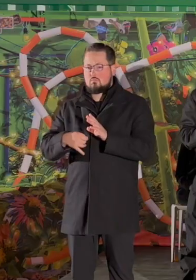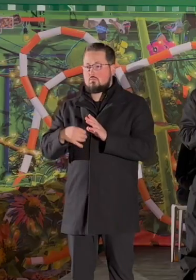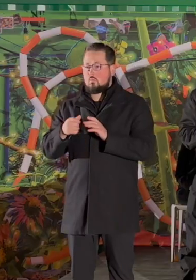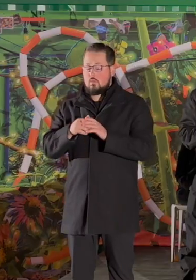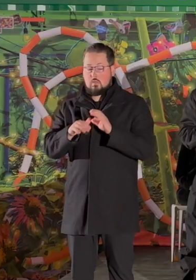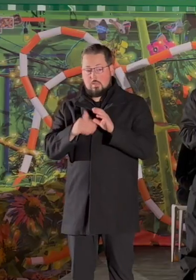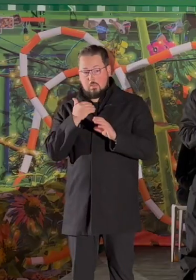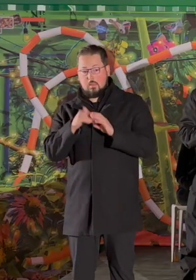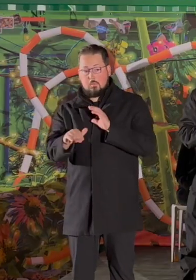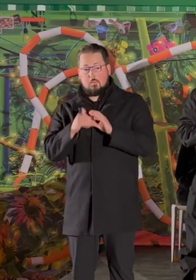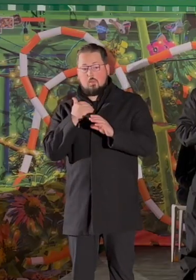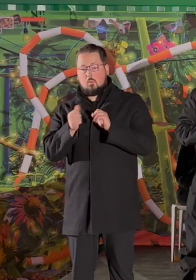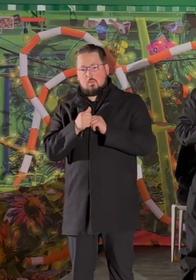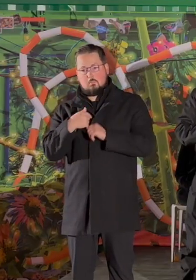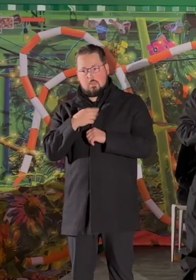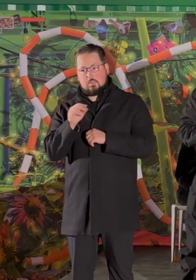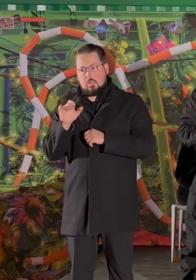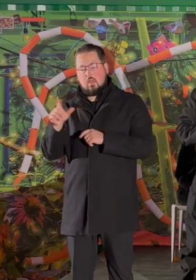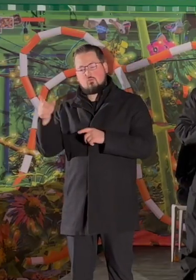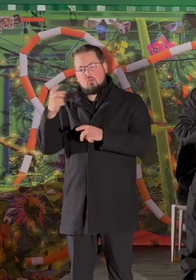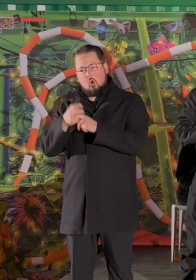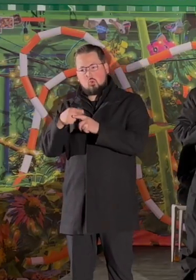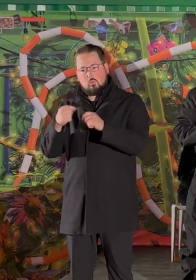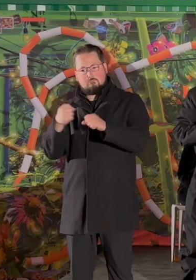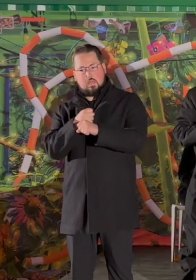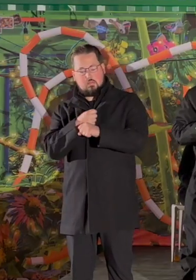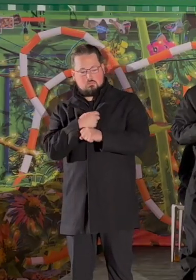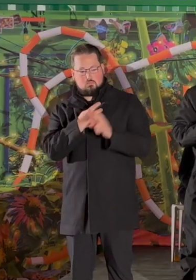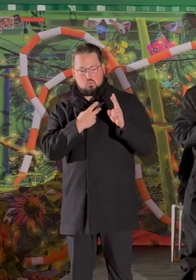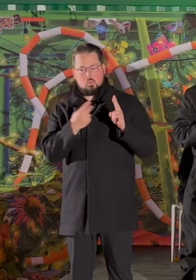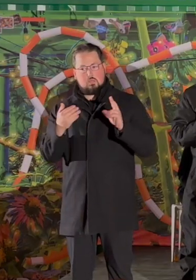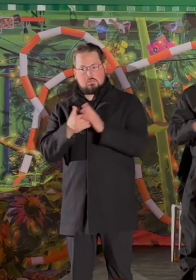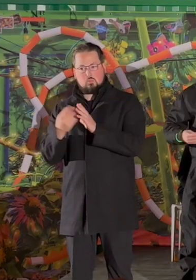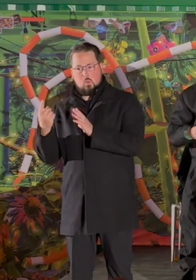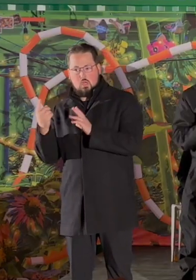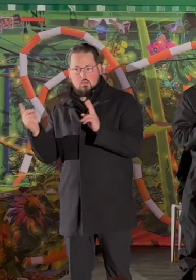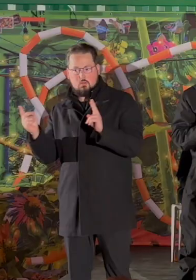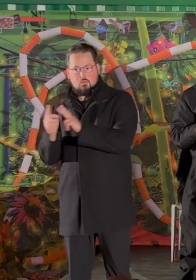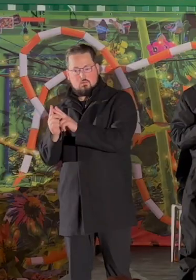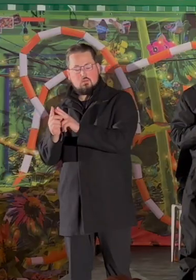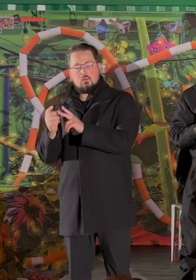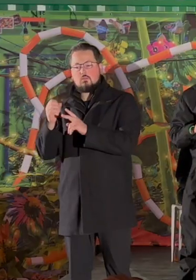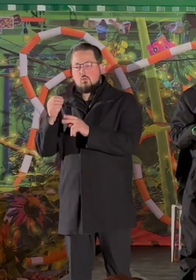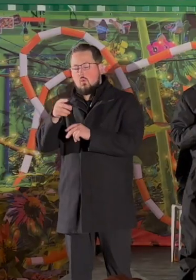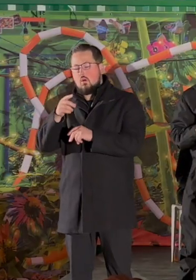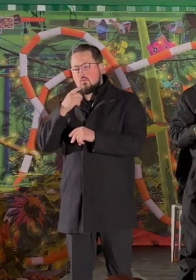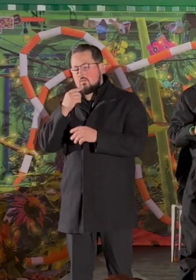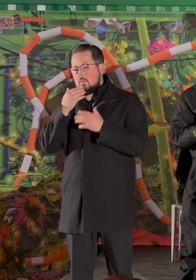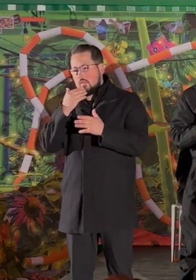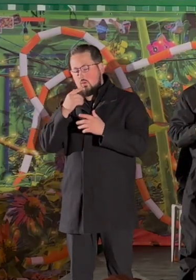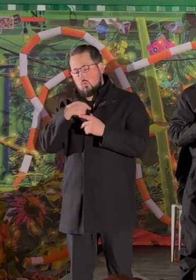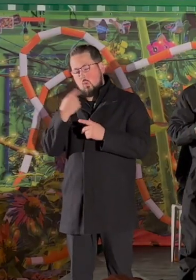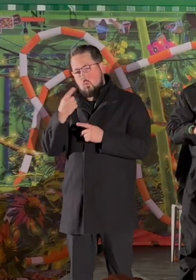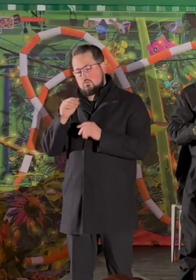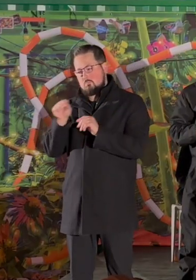emails with me and Daniel, and it's hard to fight both of us. So I want to thank her for putting up with everything we probably put her